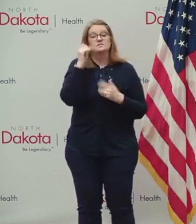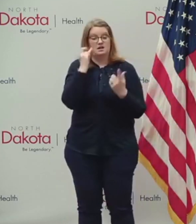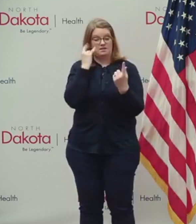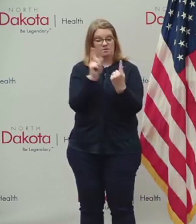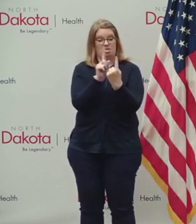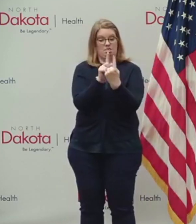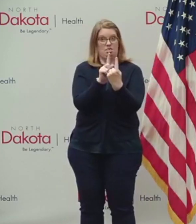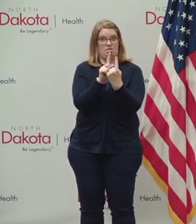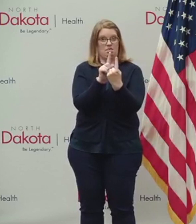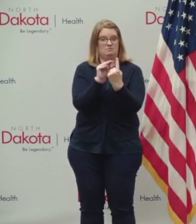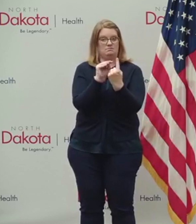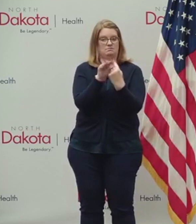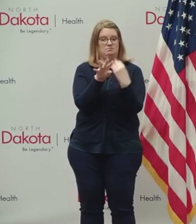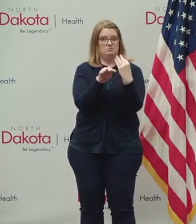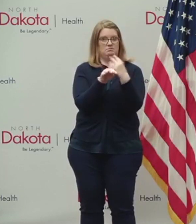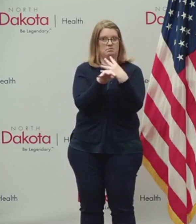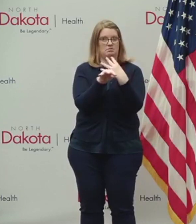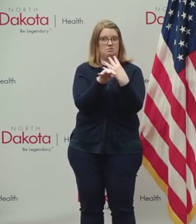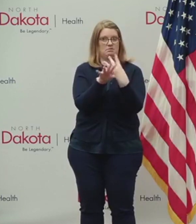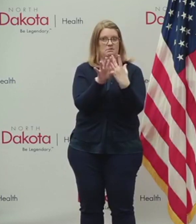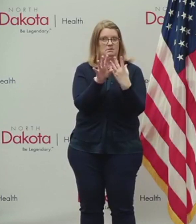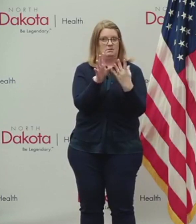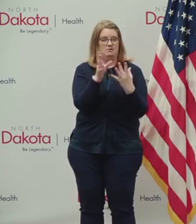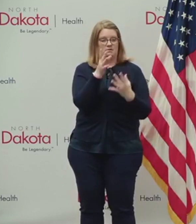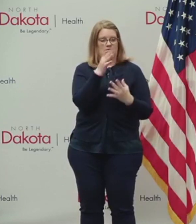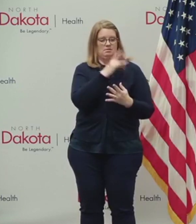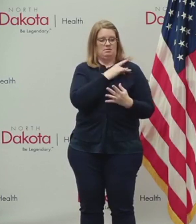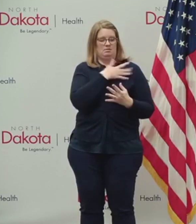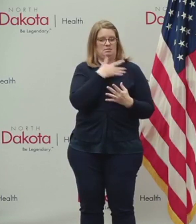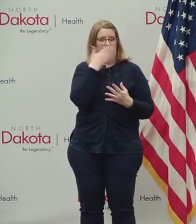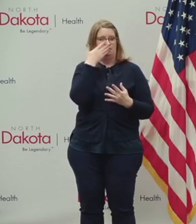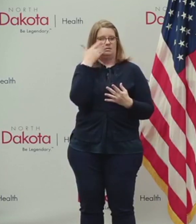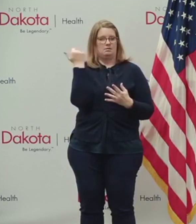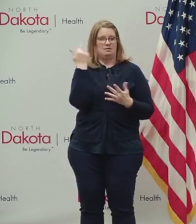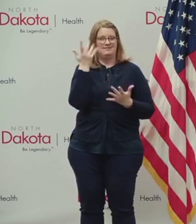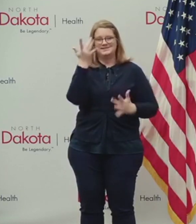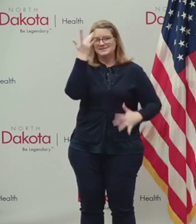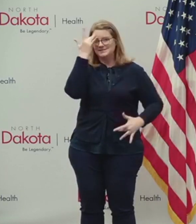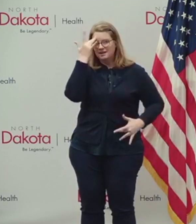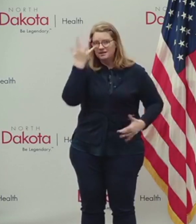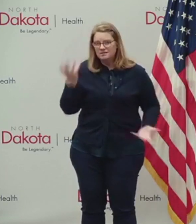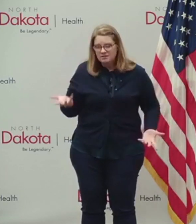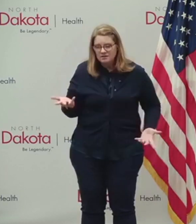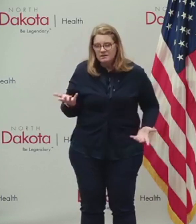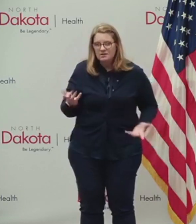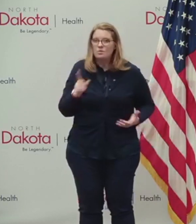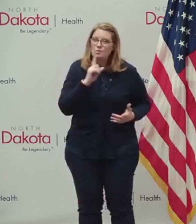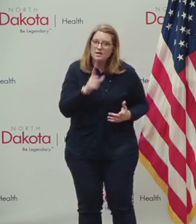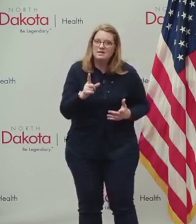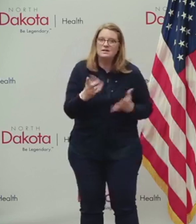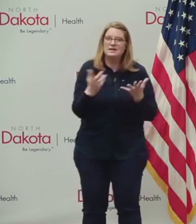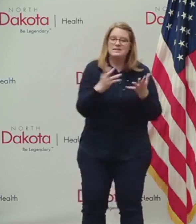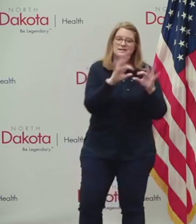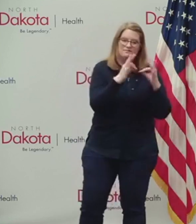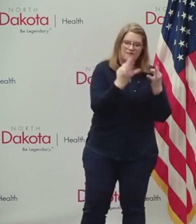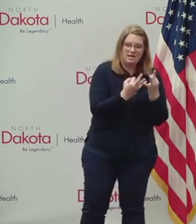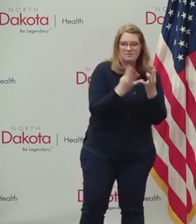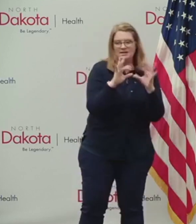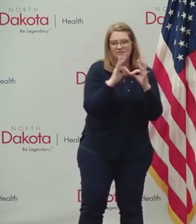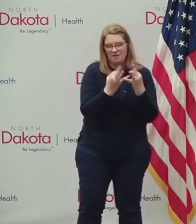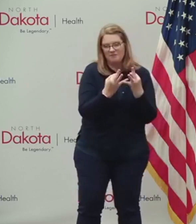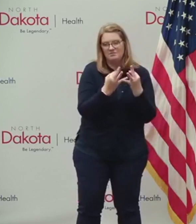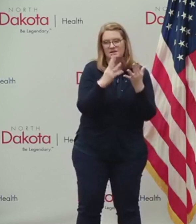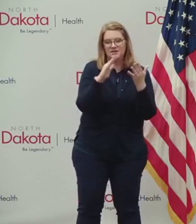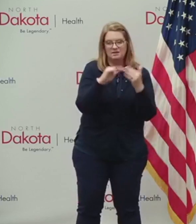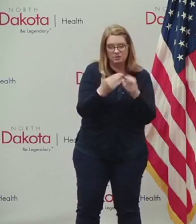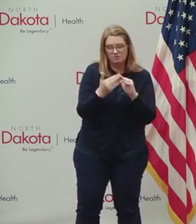contact under 6 feet, then this really comes down to a family by family, business by business, school by school, community by